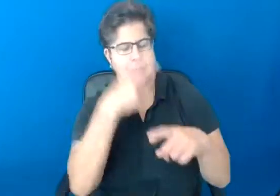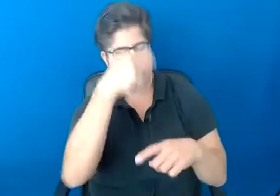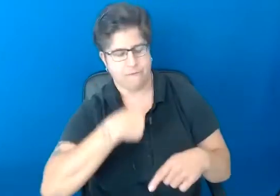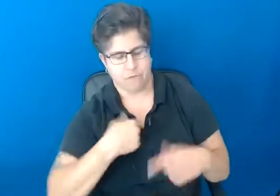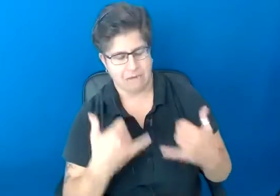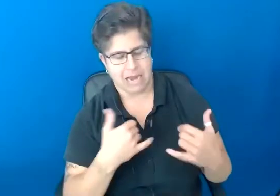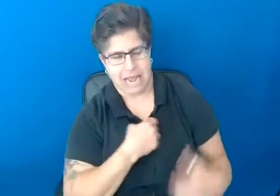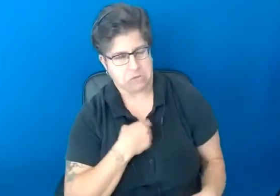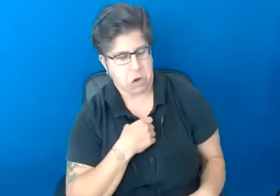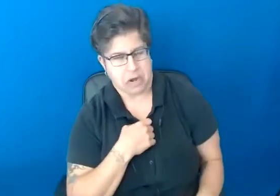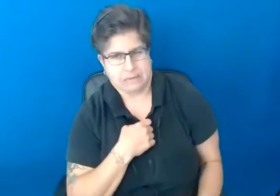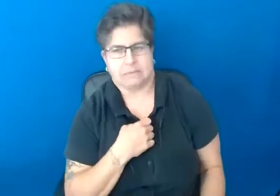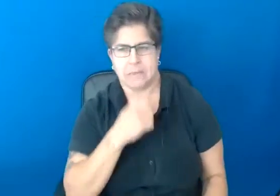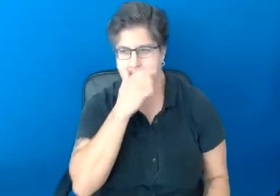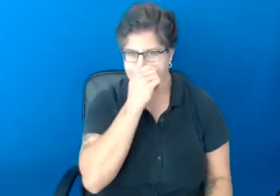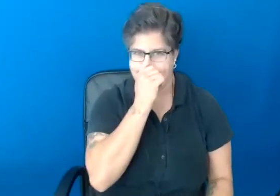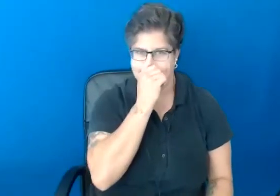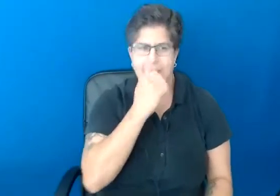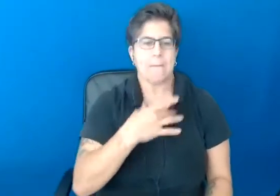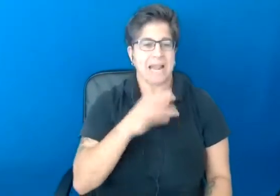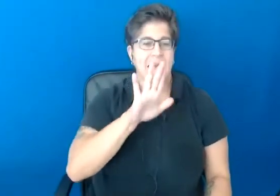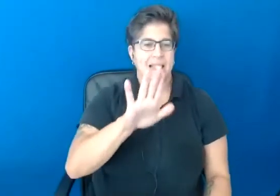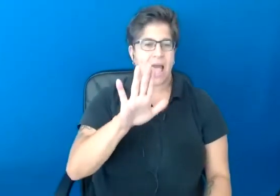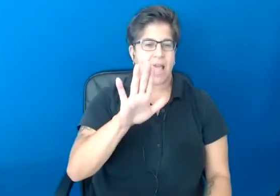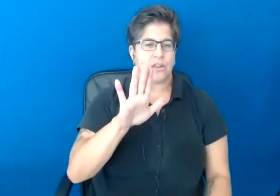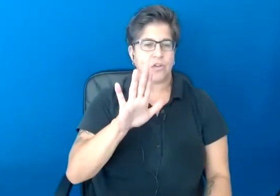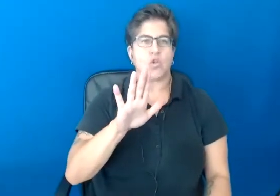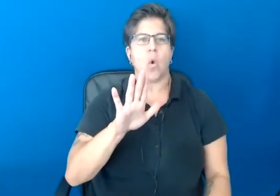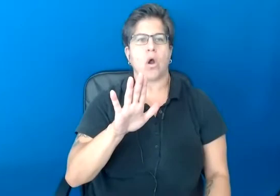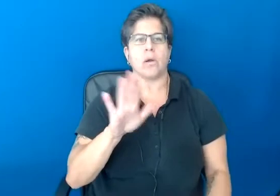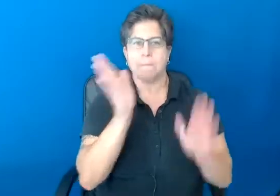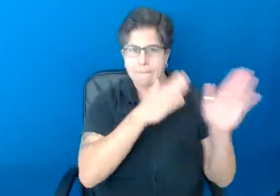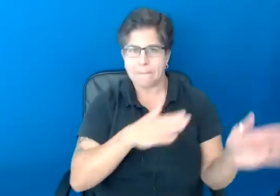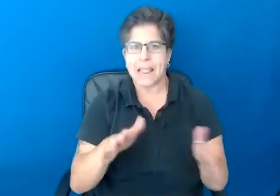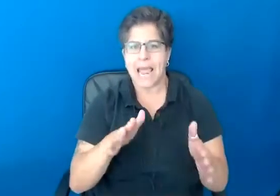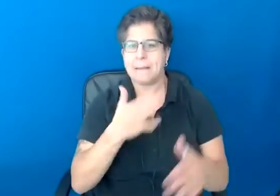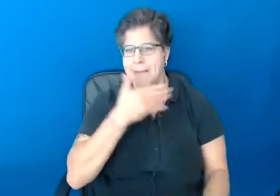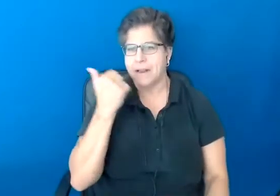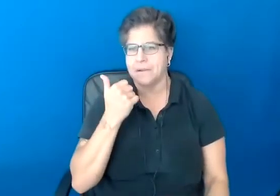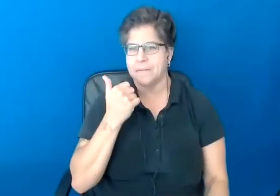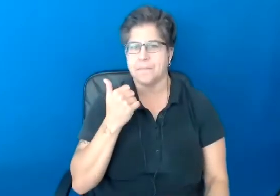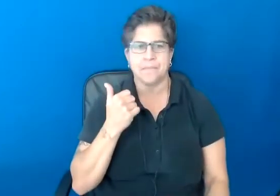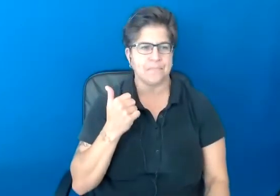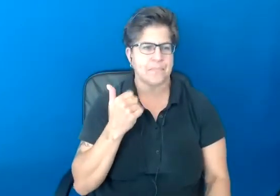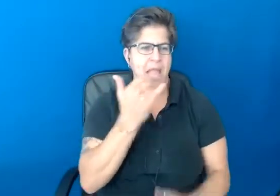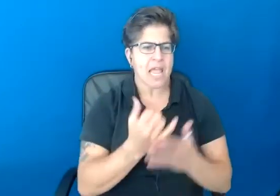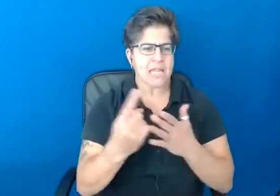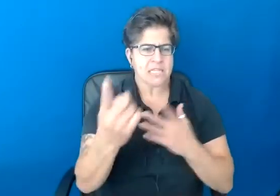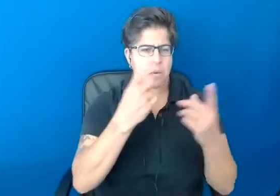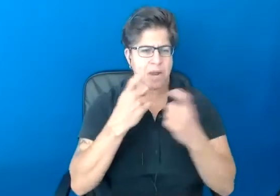ask me, the literature that I've just used today is the Paths to Recovery, my Courage to Change book, and